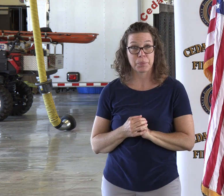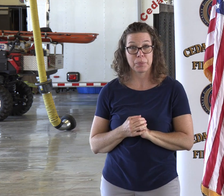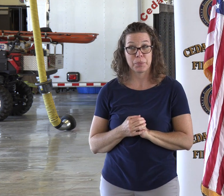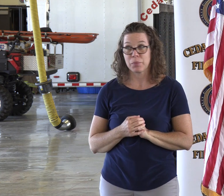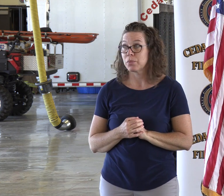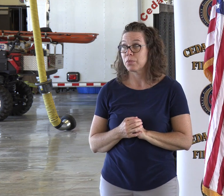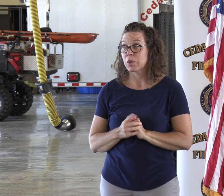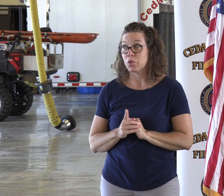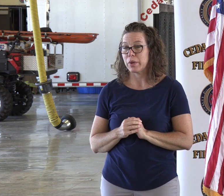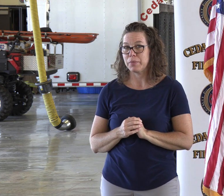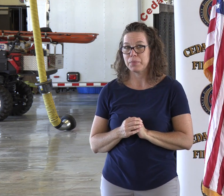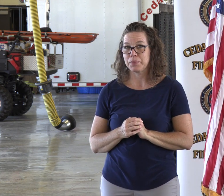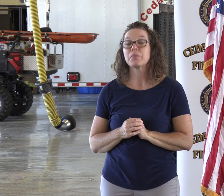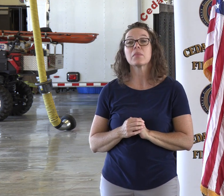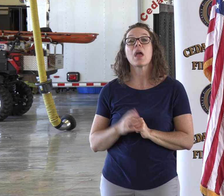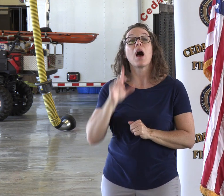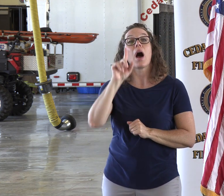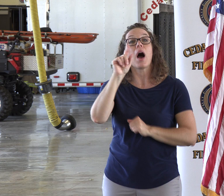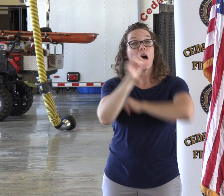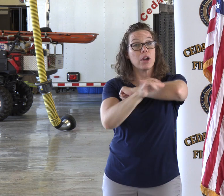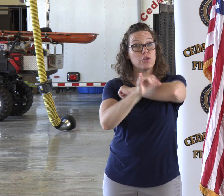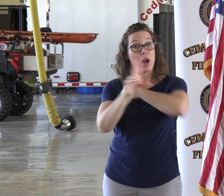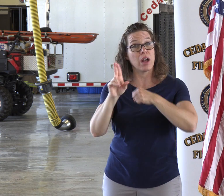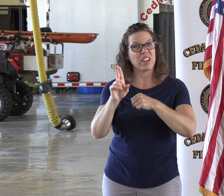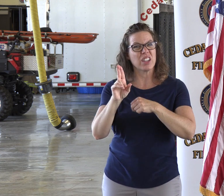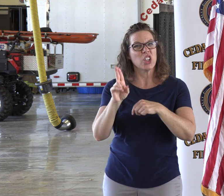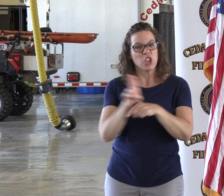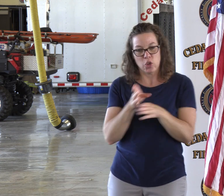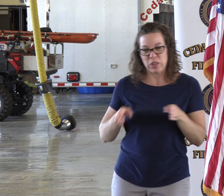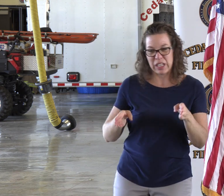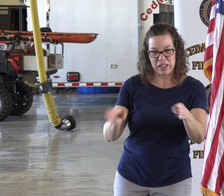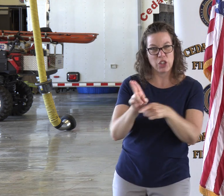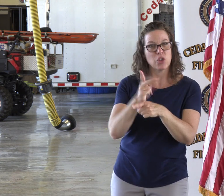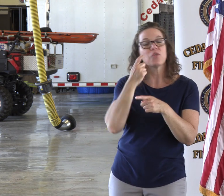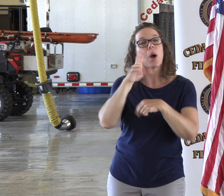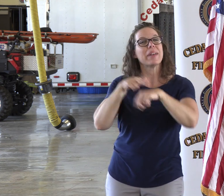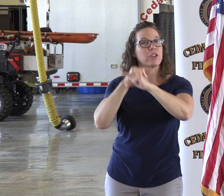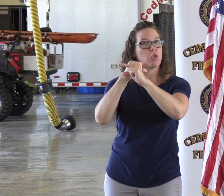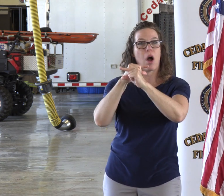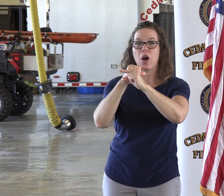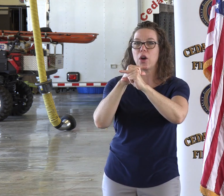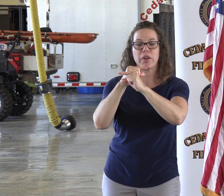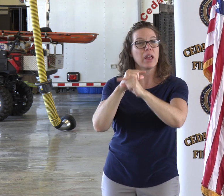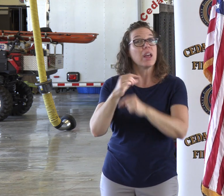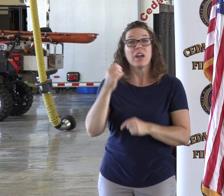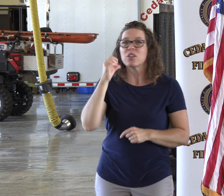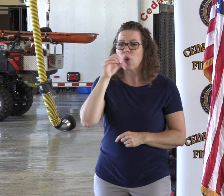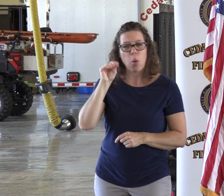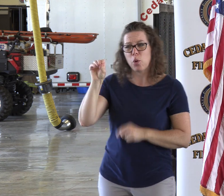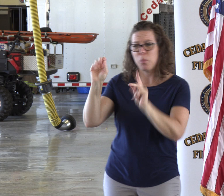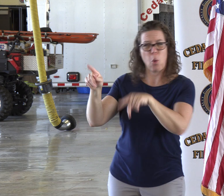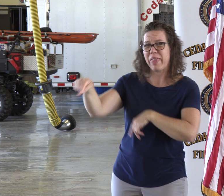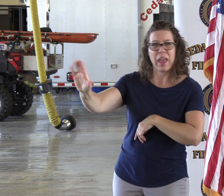Our trucks are using the areas cleared by the National Guard. please don't place more trees and debris